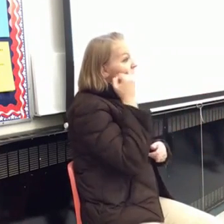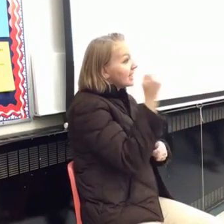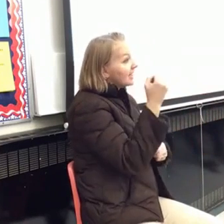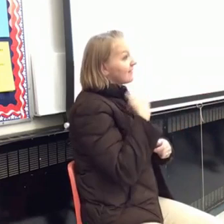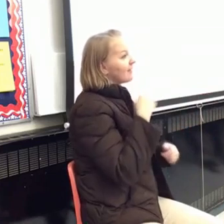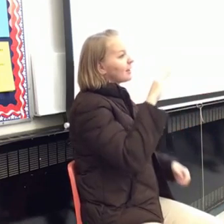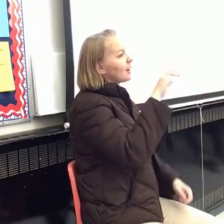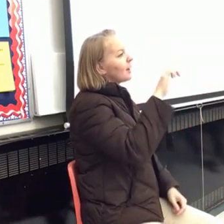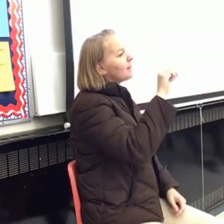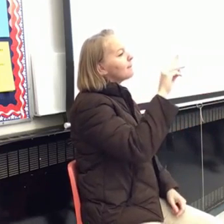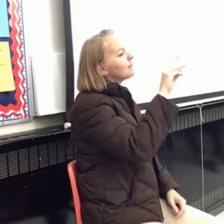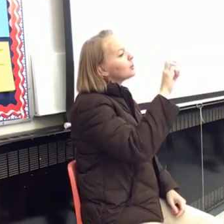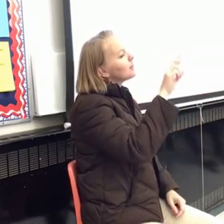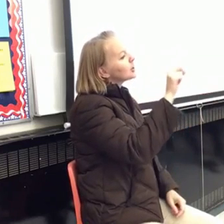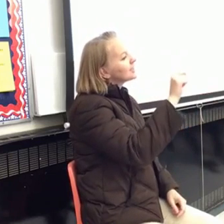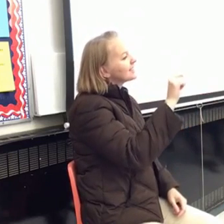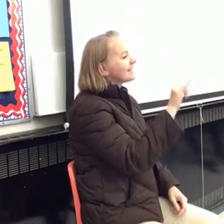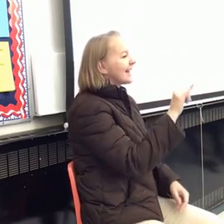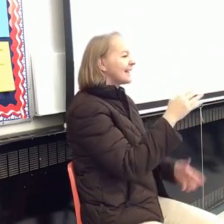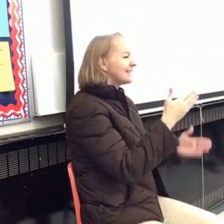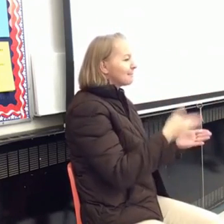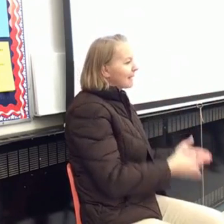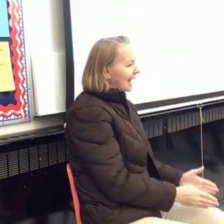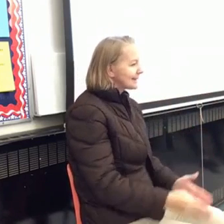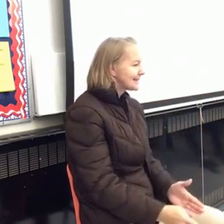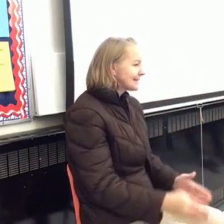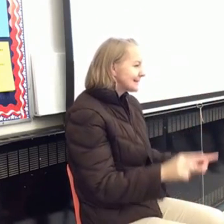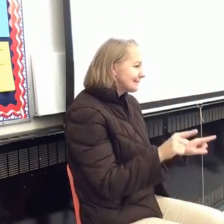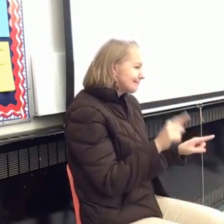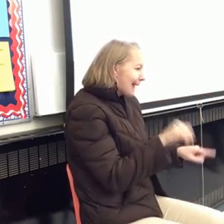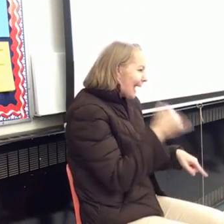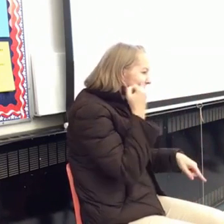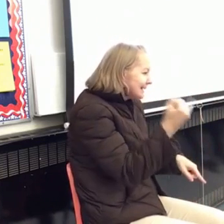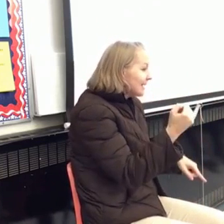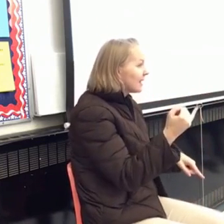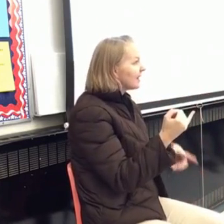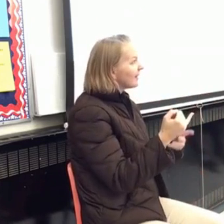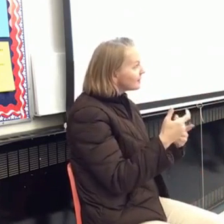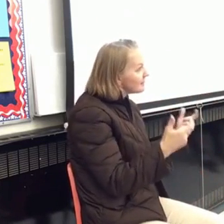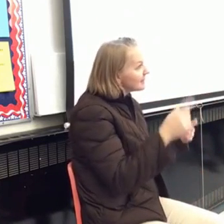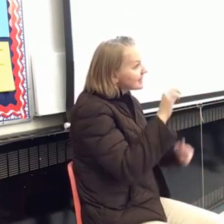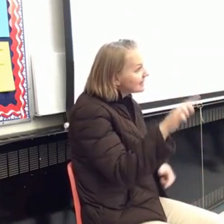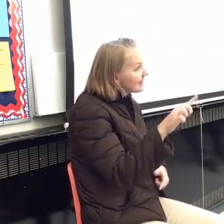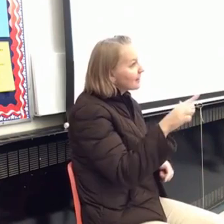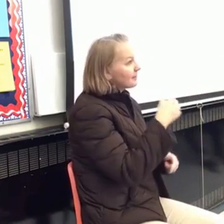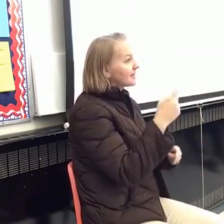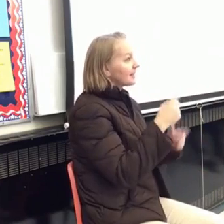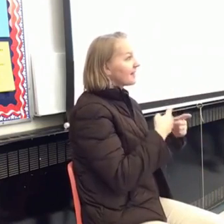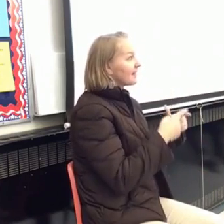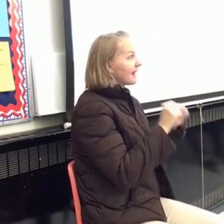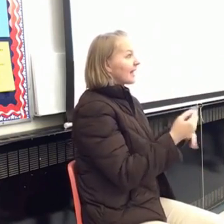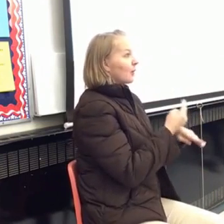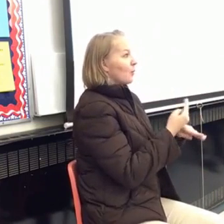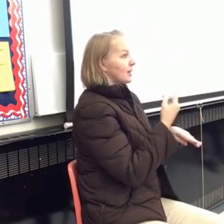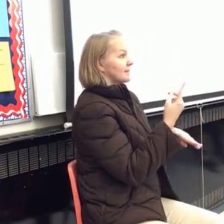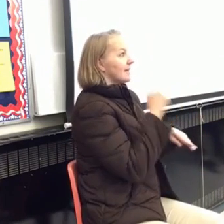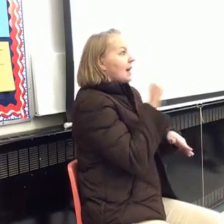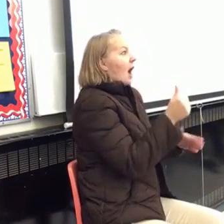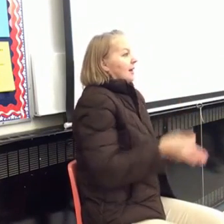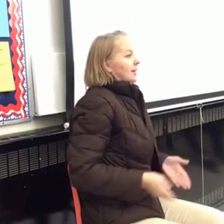having bloomers, which were like half pants kind of things, was a huge deal to women because they could be able to wear something that wasn't a